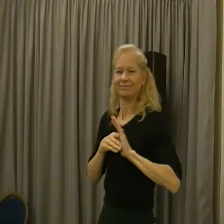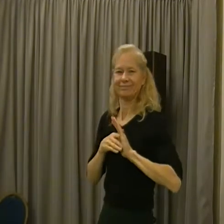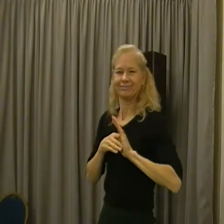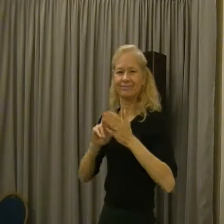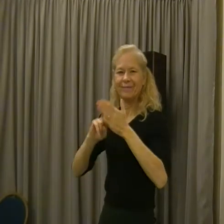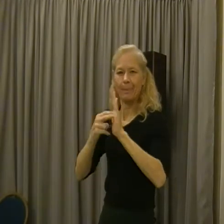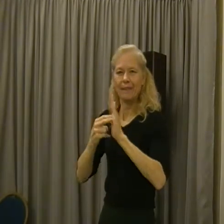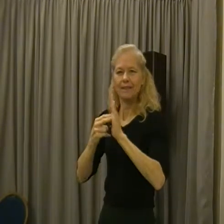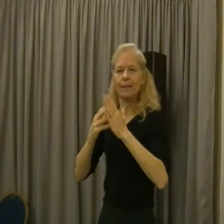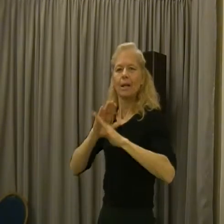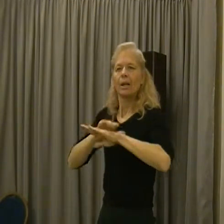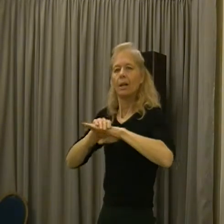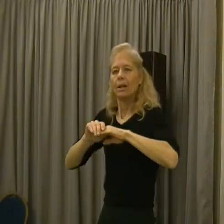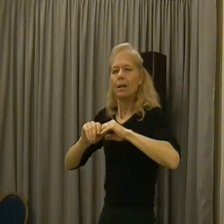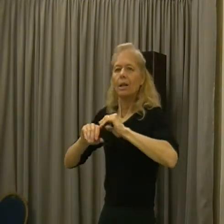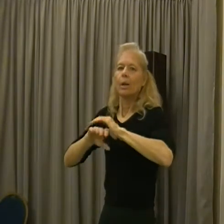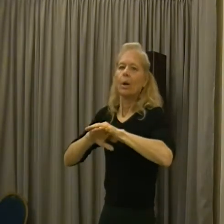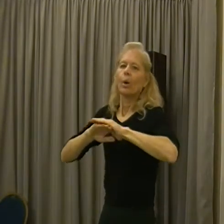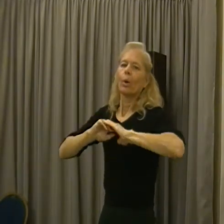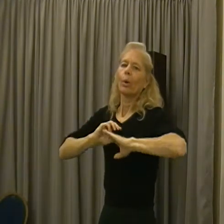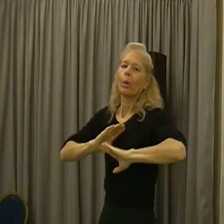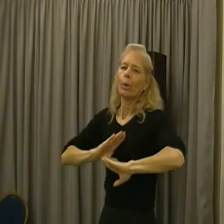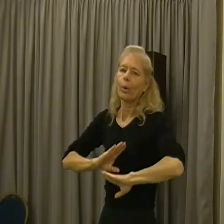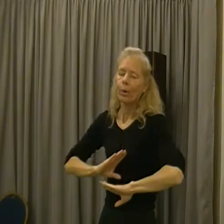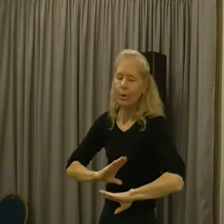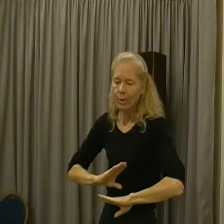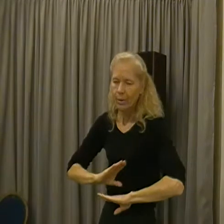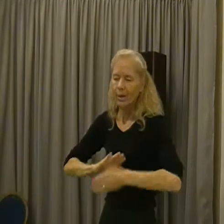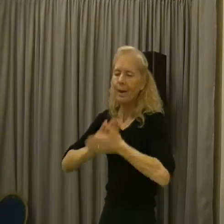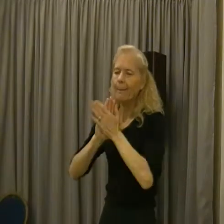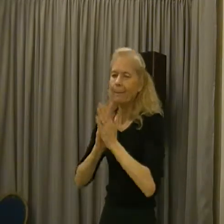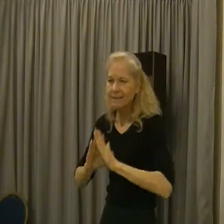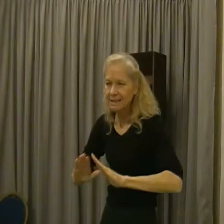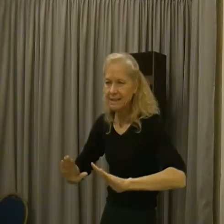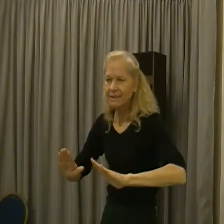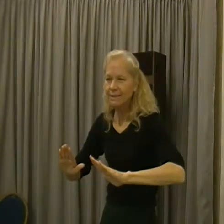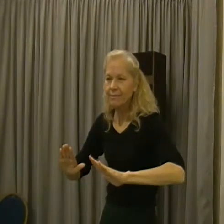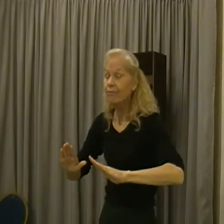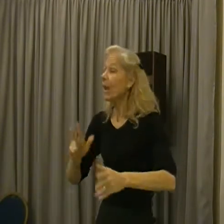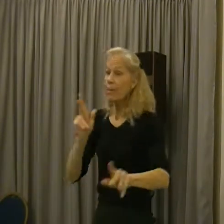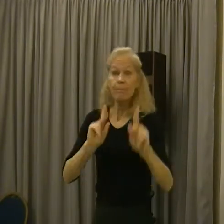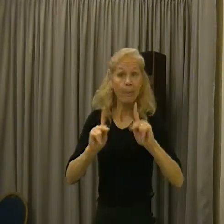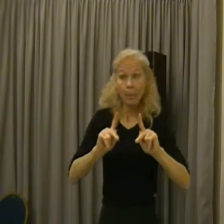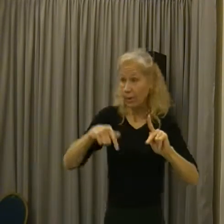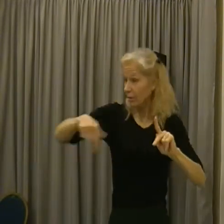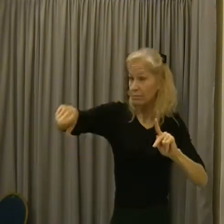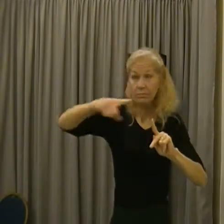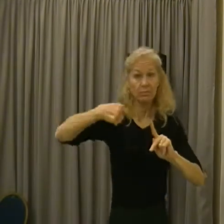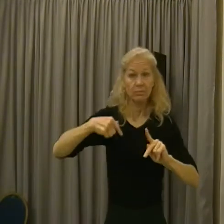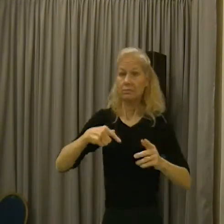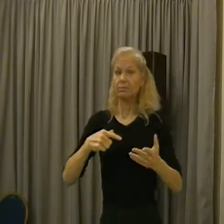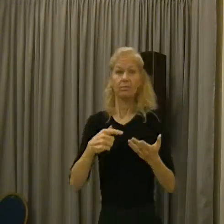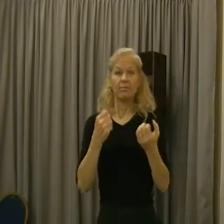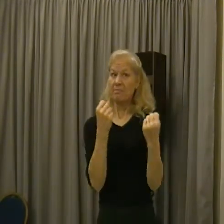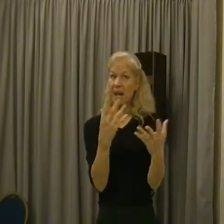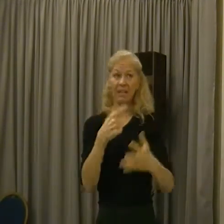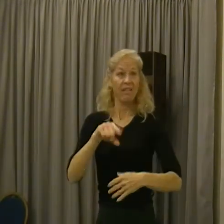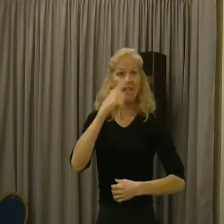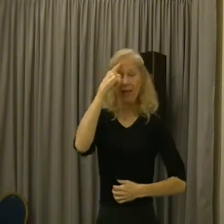and that assurance, but it doesn't bring it. Proverbs 23:5. "Wilt thou set thine eyes upon that which is not? For